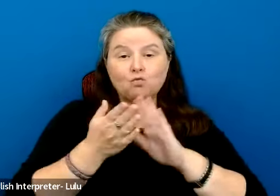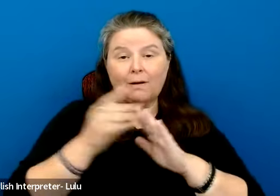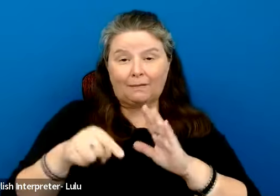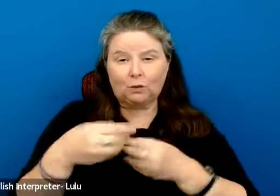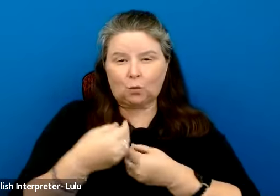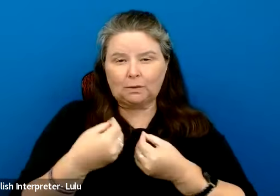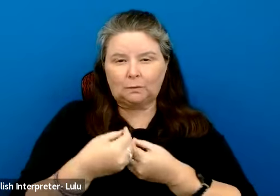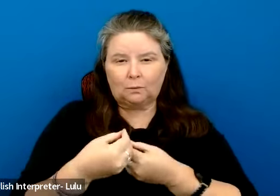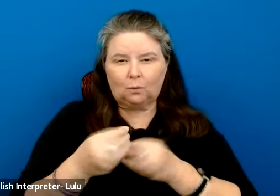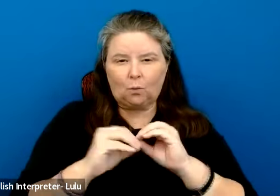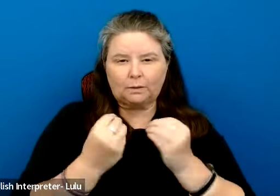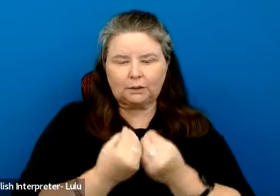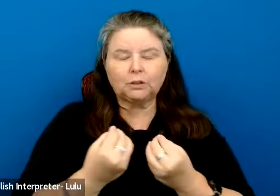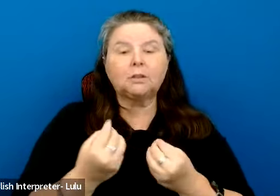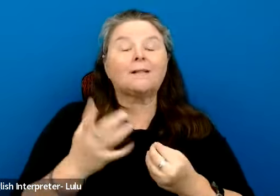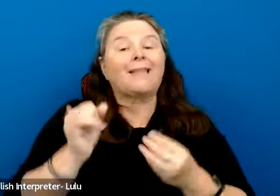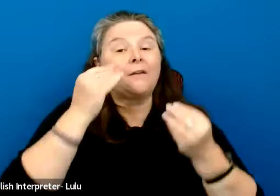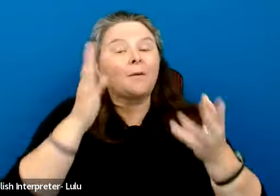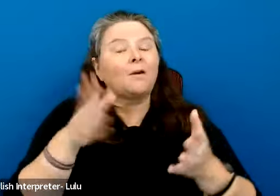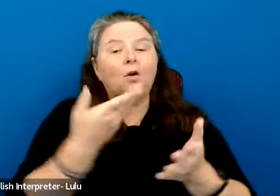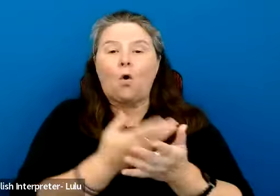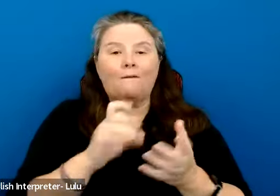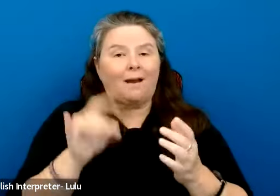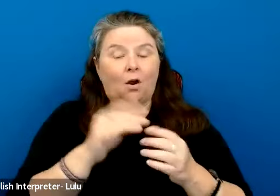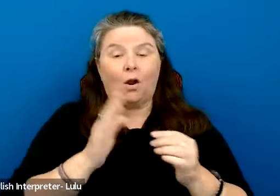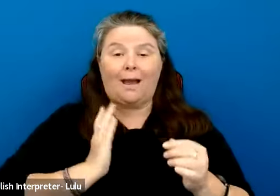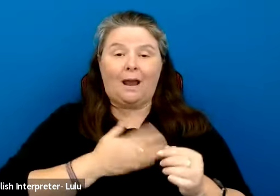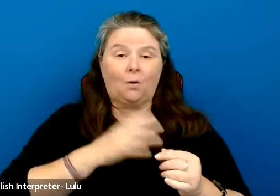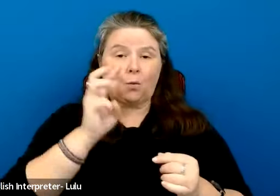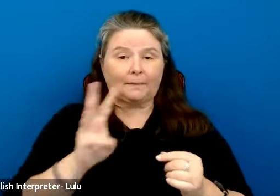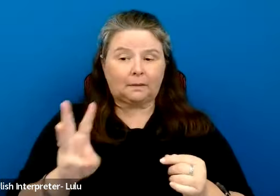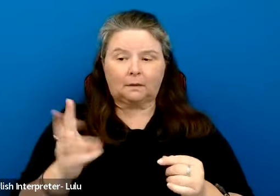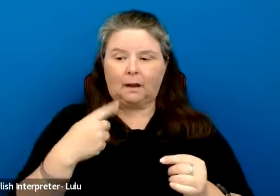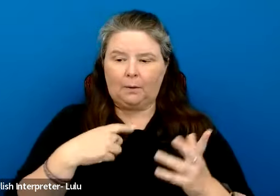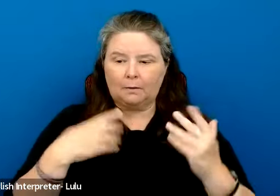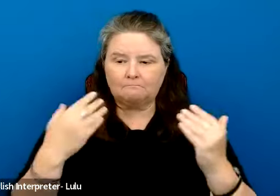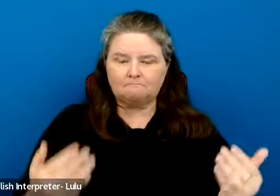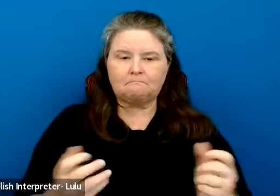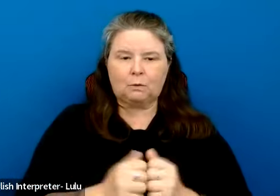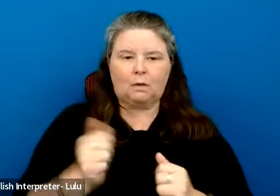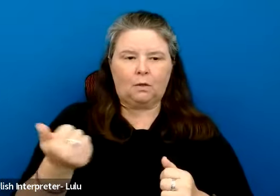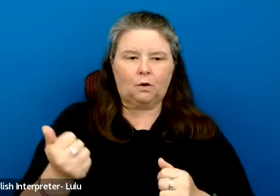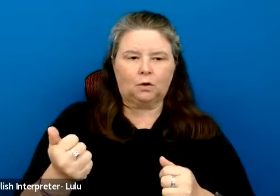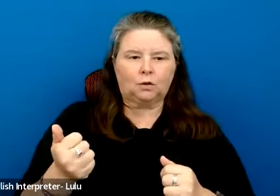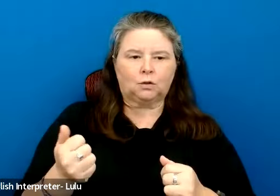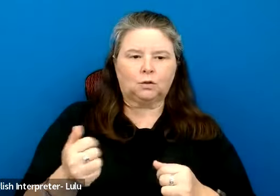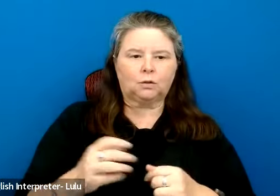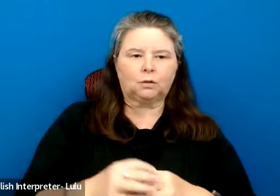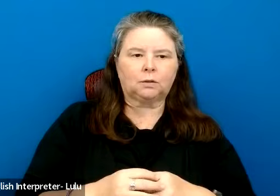So that information can all be found on our website, and I'll move forward with the other